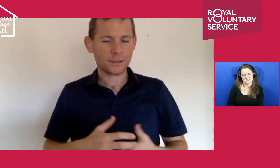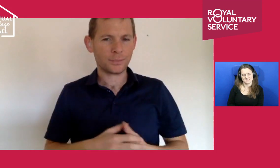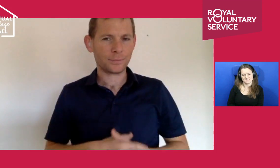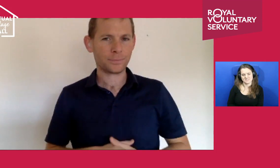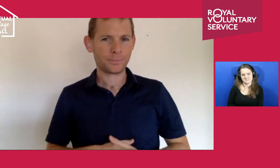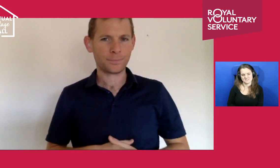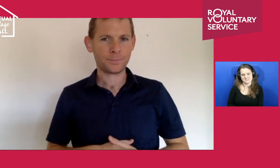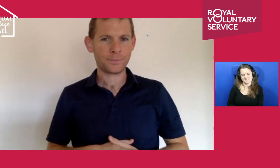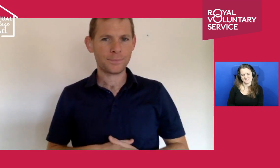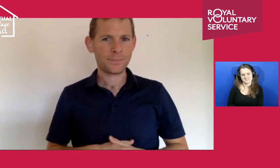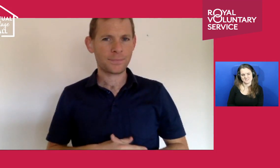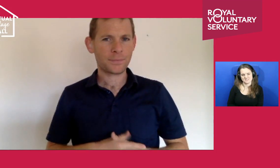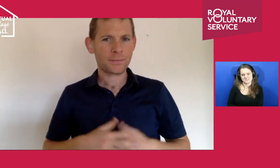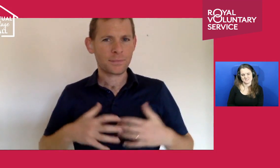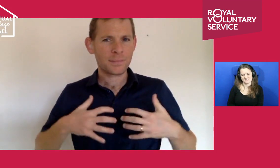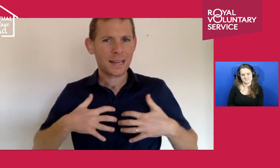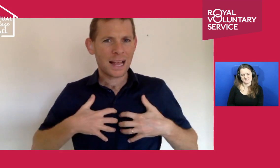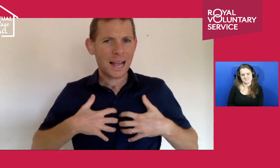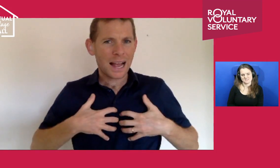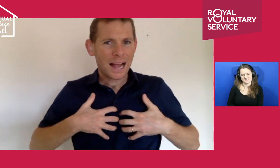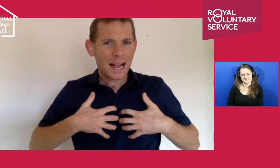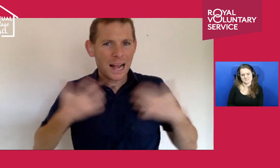Angry.